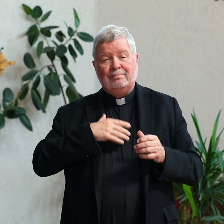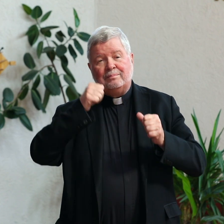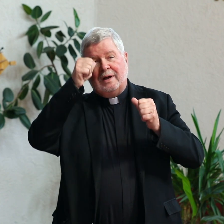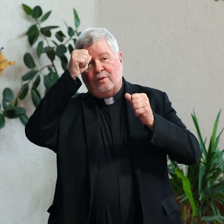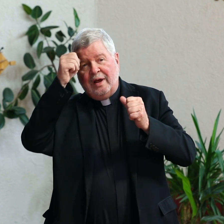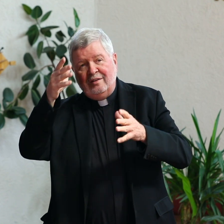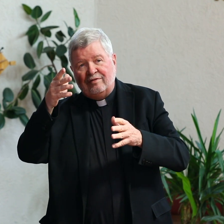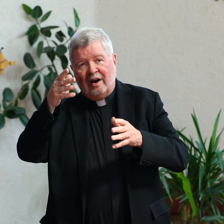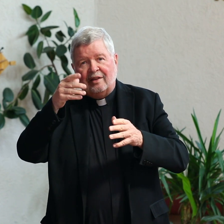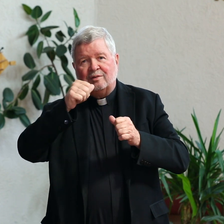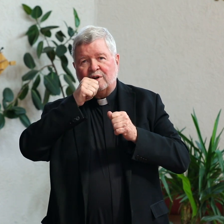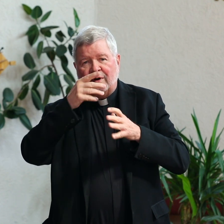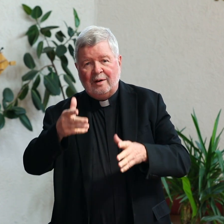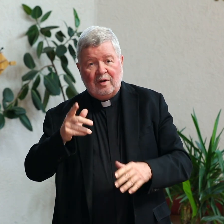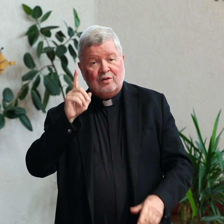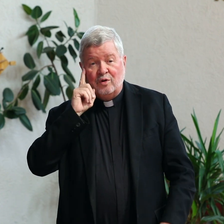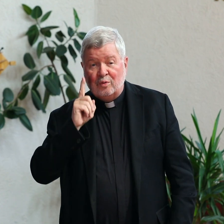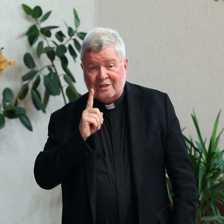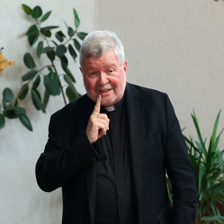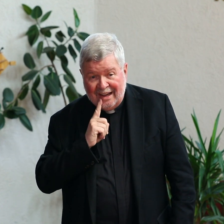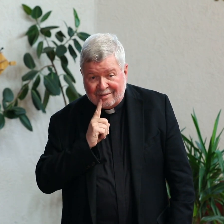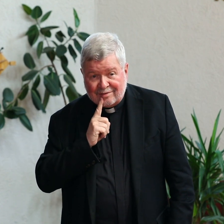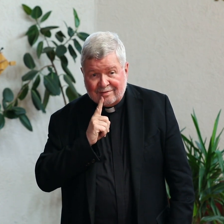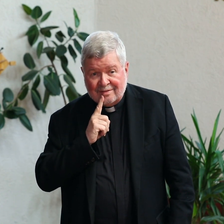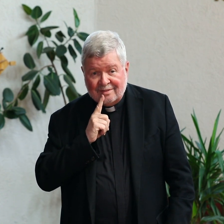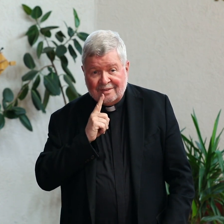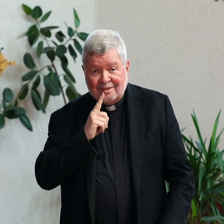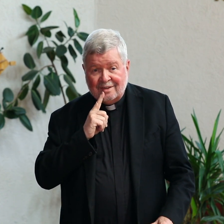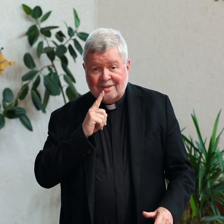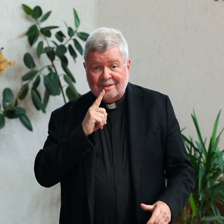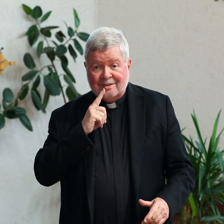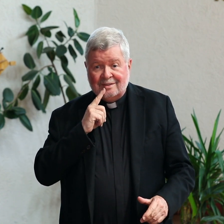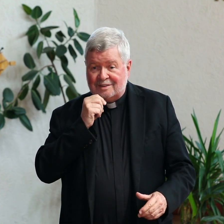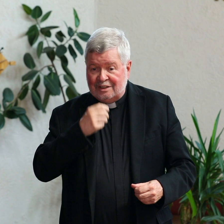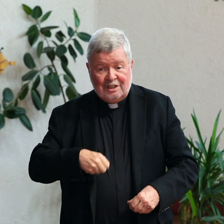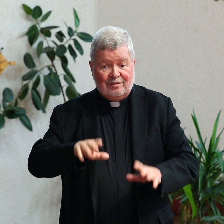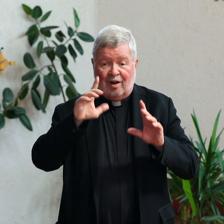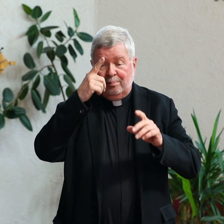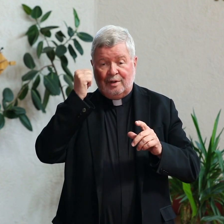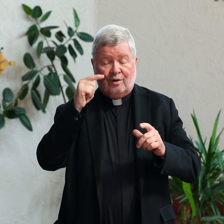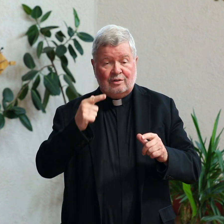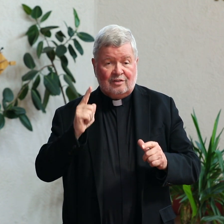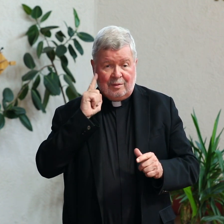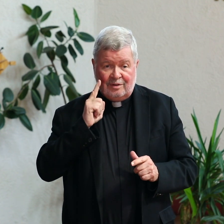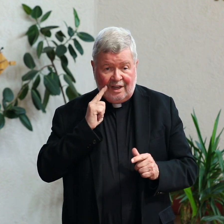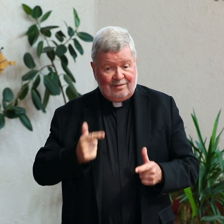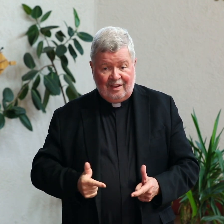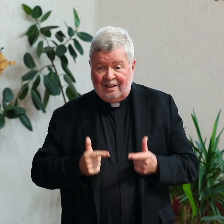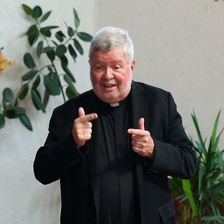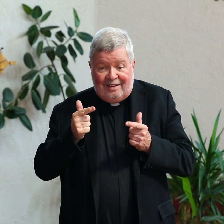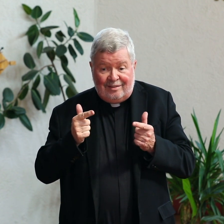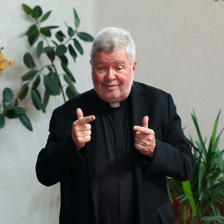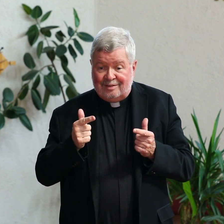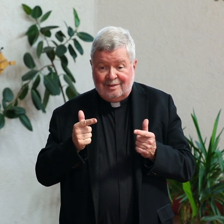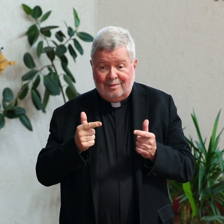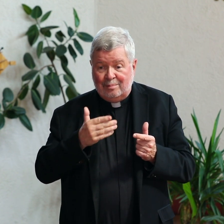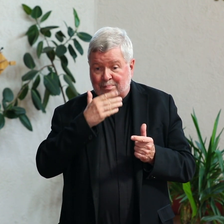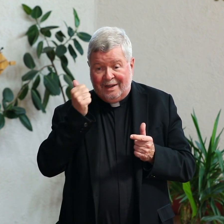My grandfather and grandmother, who were deaf, didn't give up because they were deaf. They lived best